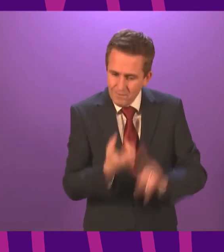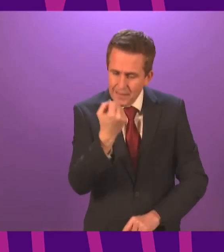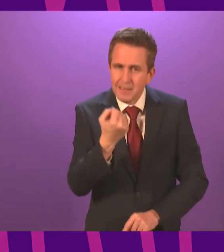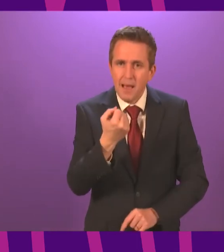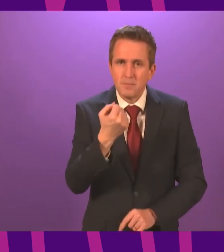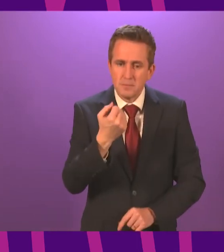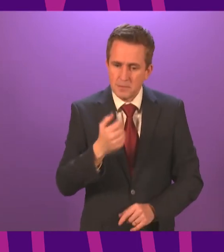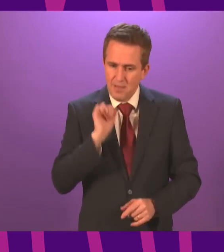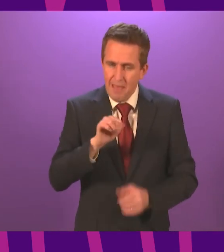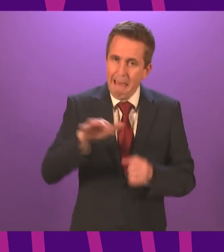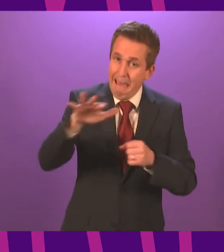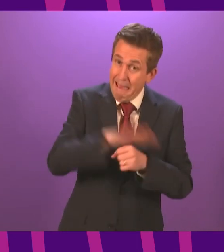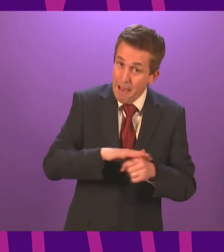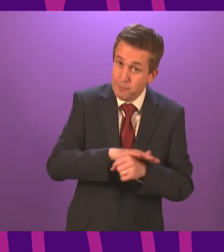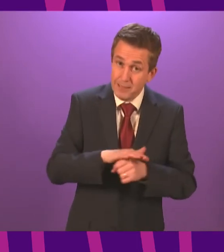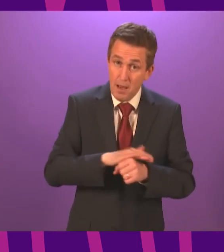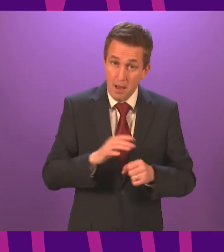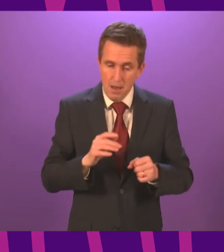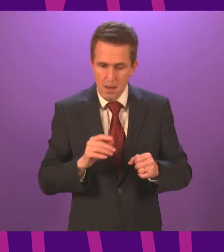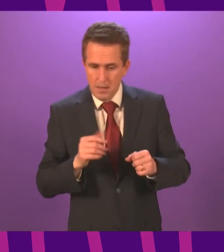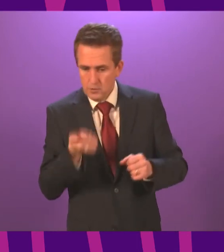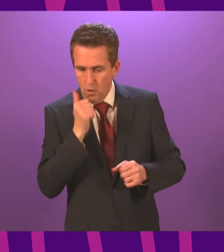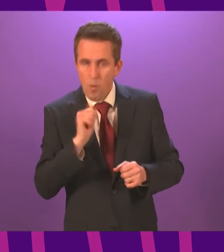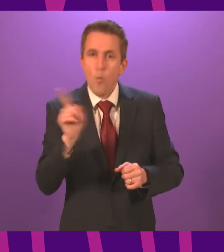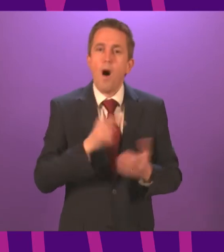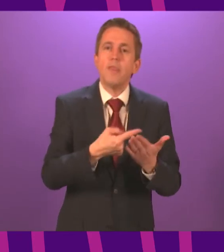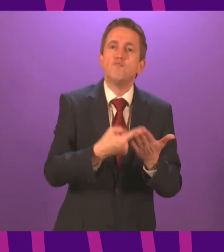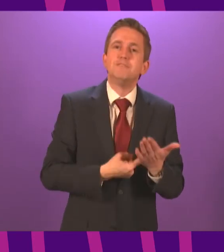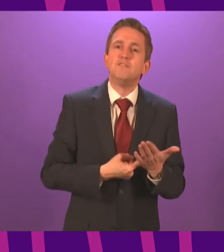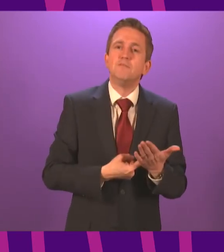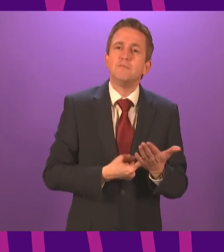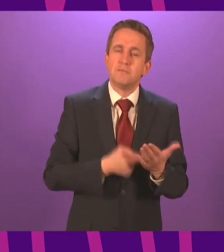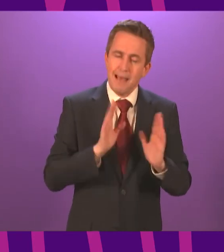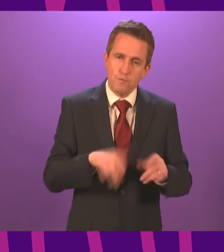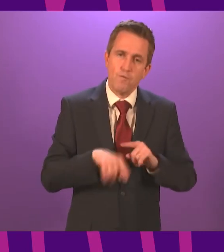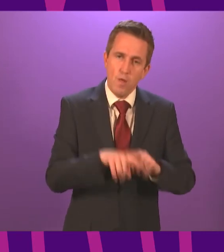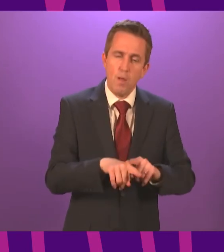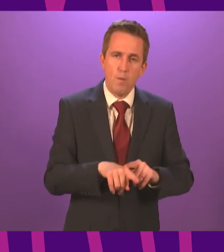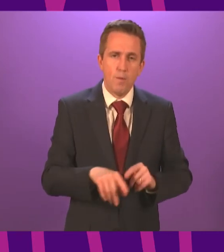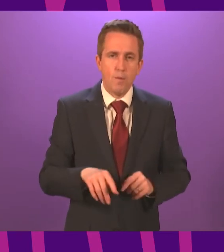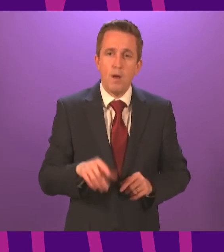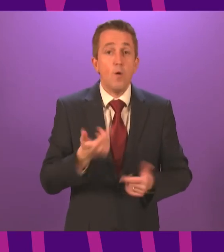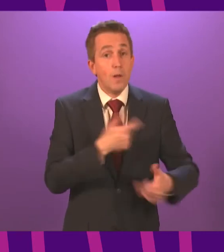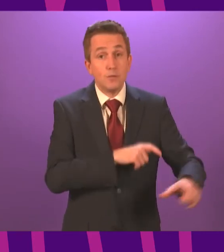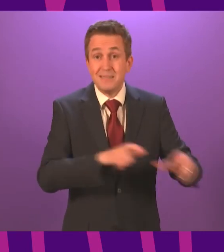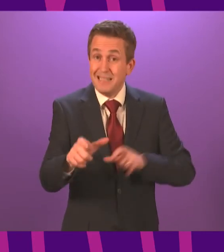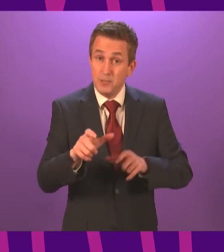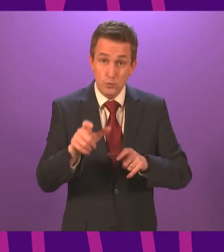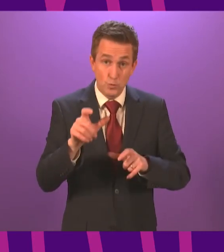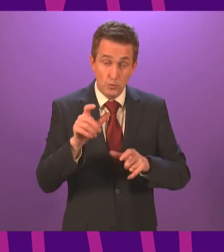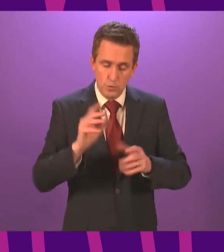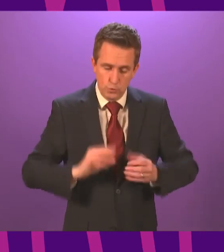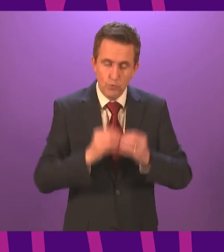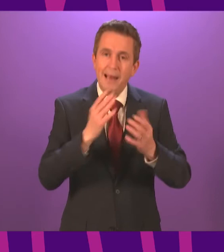the restrictions in their area at a local level. And of course, we'll always seek to try to do more, to try to help to communicate